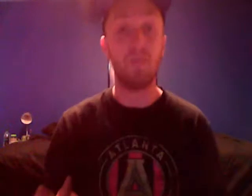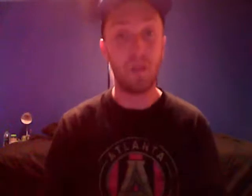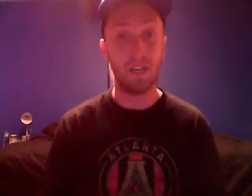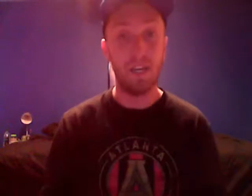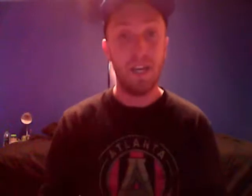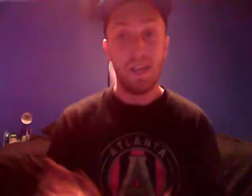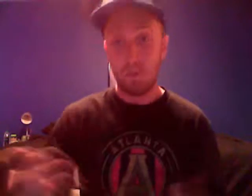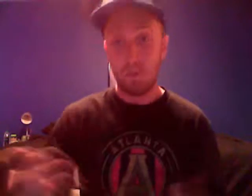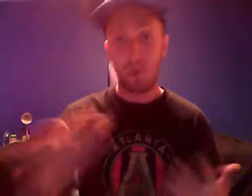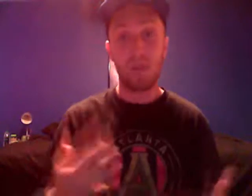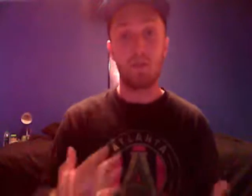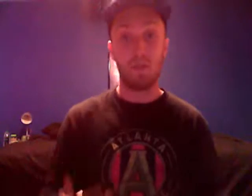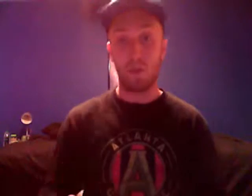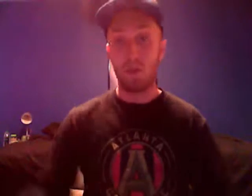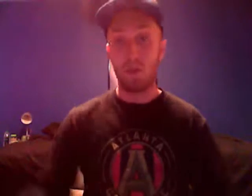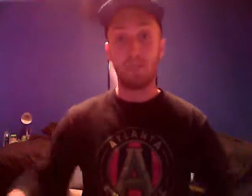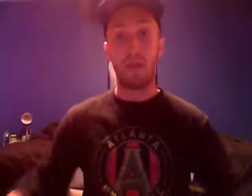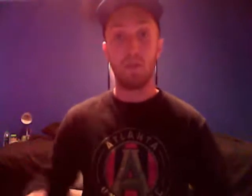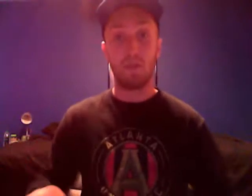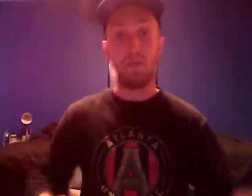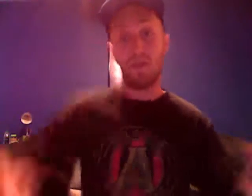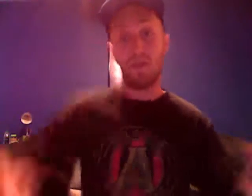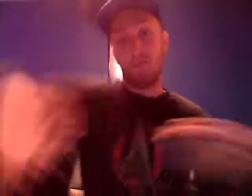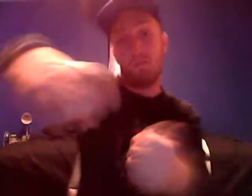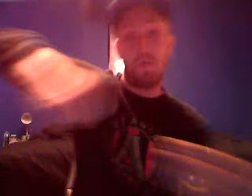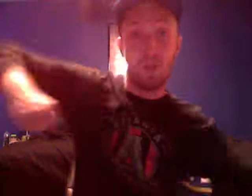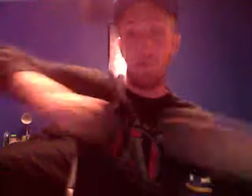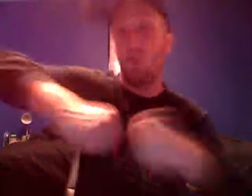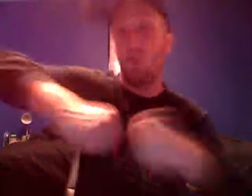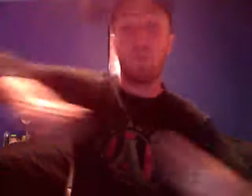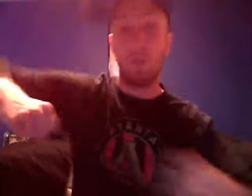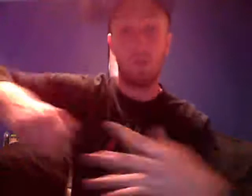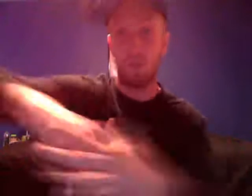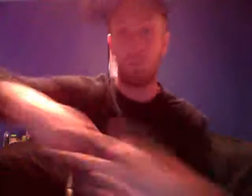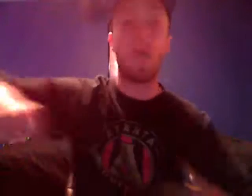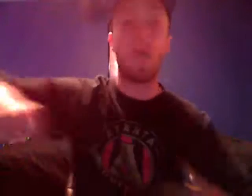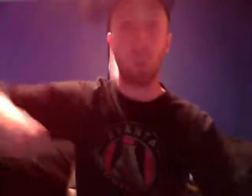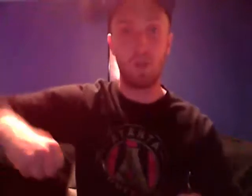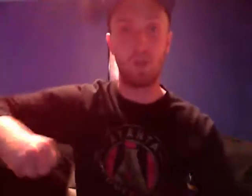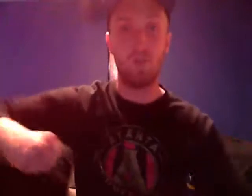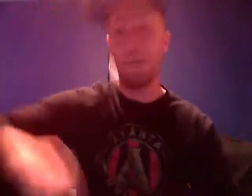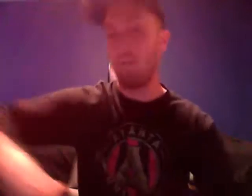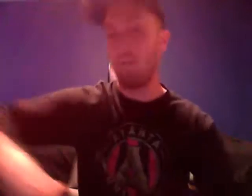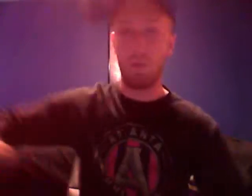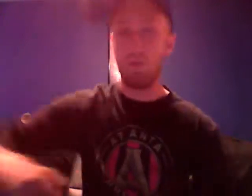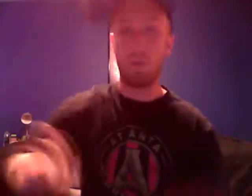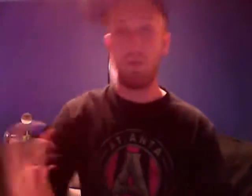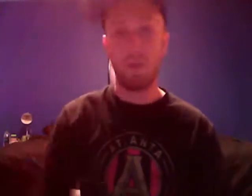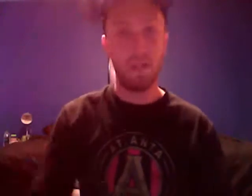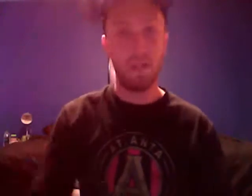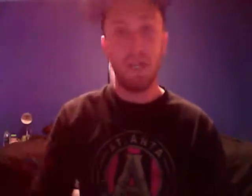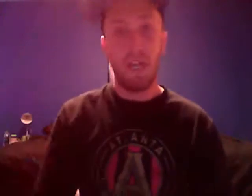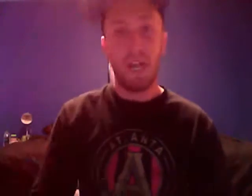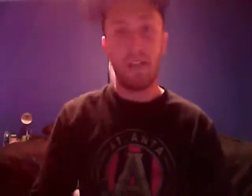funny. Ball comes up, Villalba's battling with the defender. Defender all around, just grabbing onto him, pulling, and